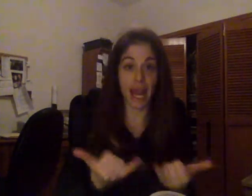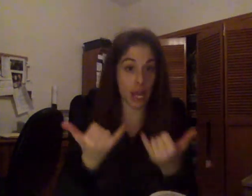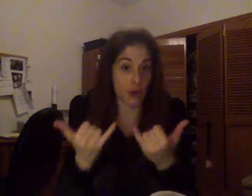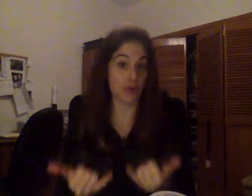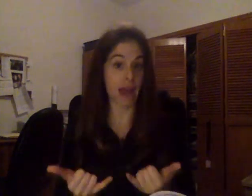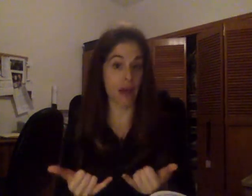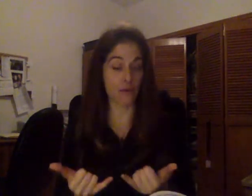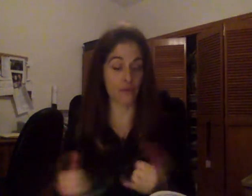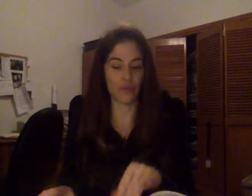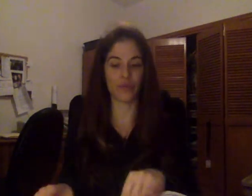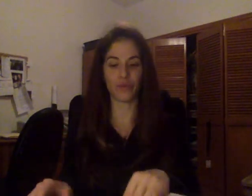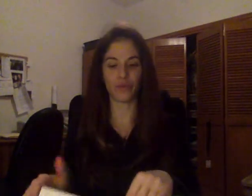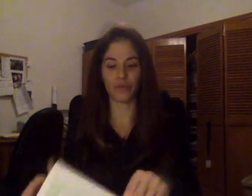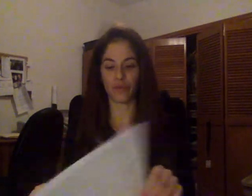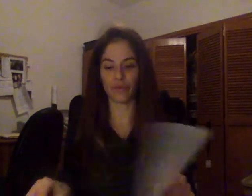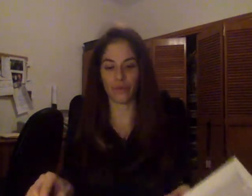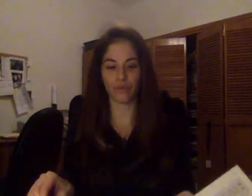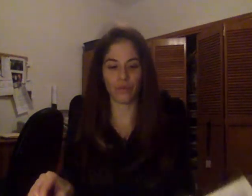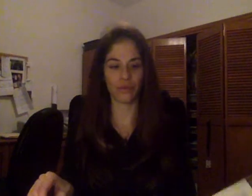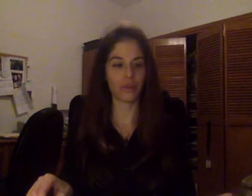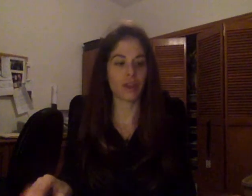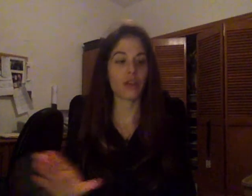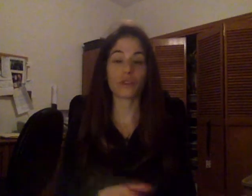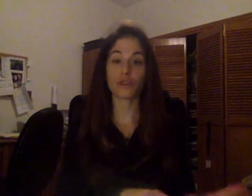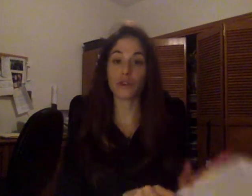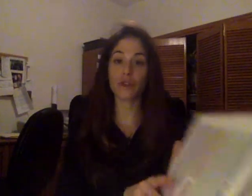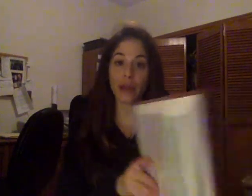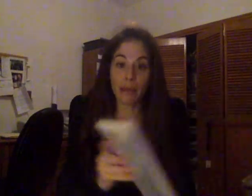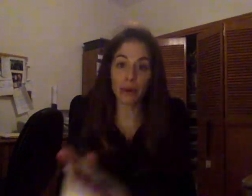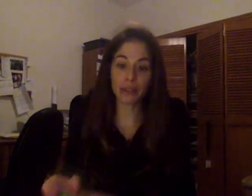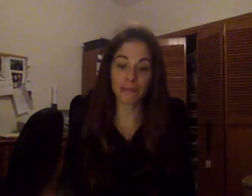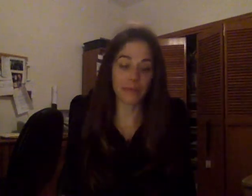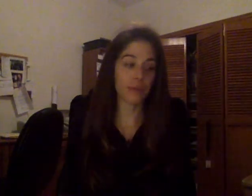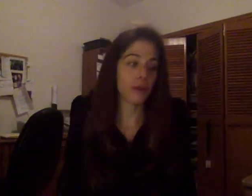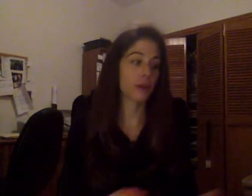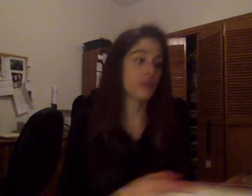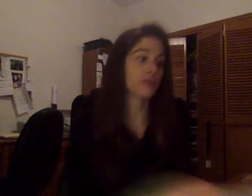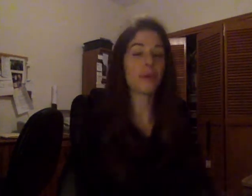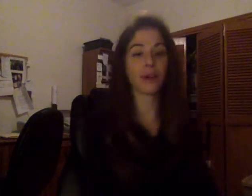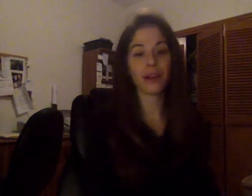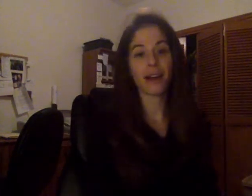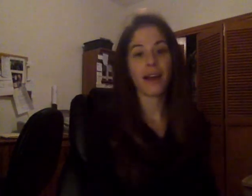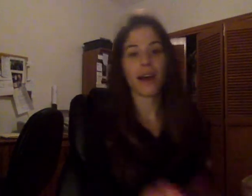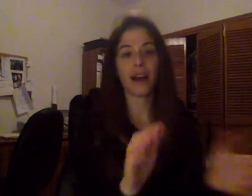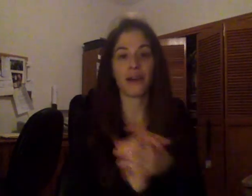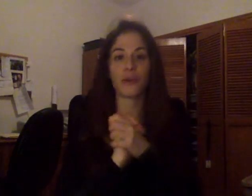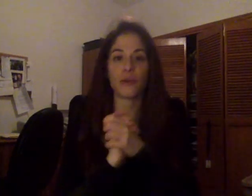today, now. So those are your vocab words. we're going to go over more. I hope